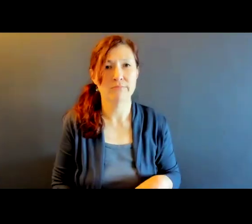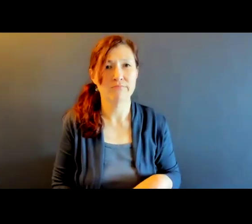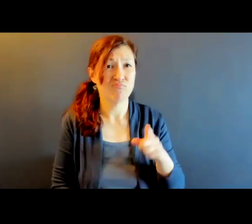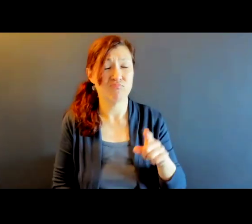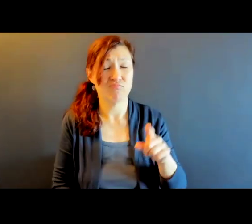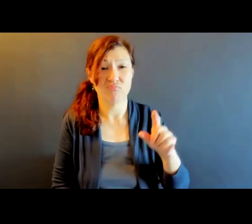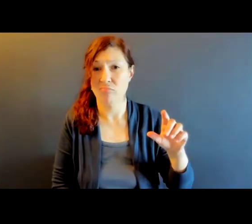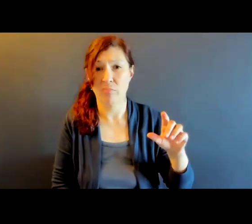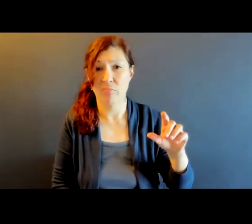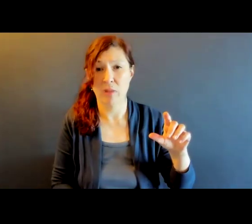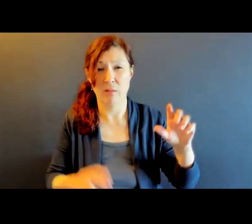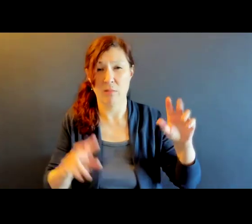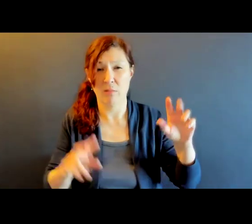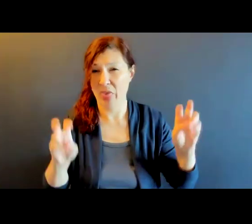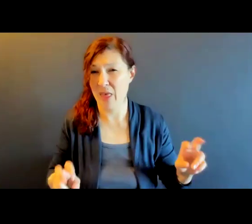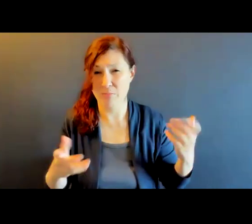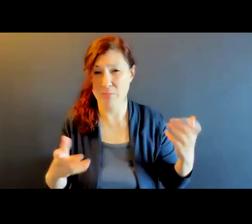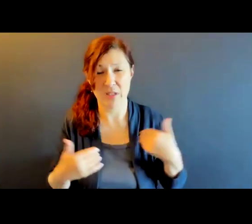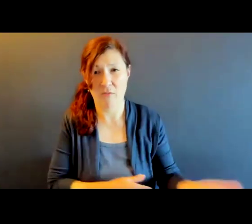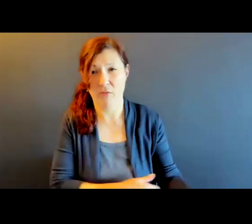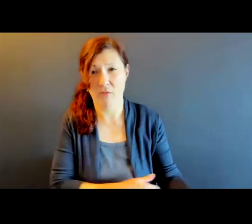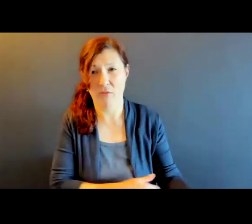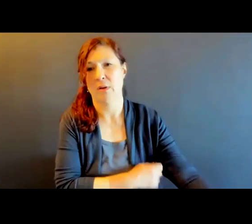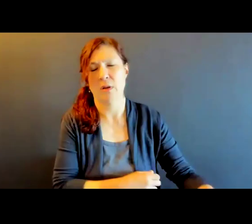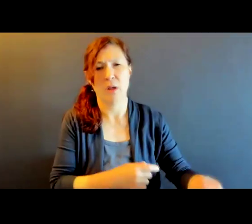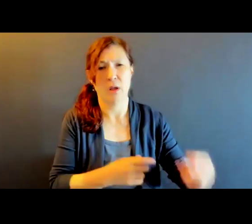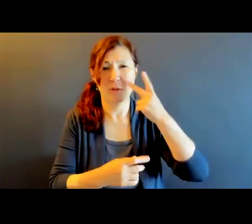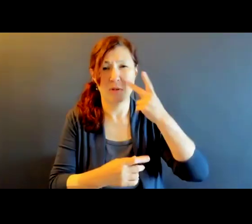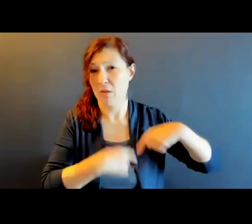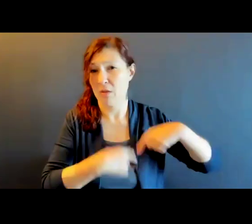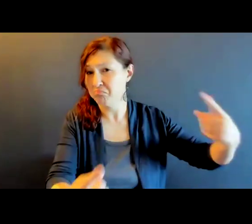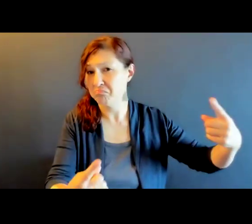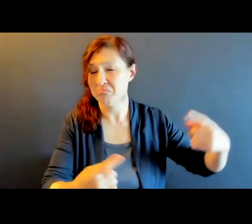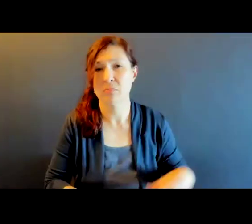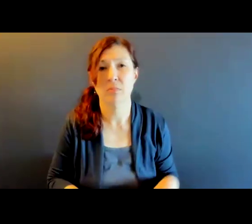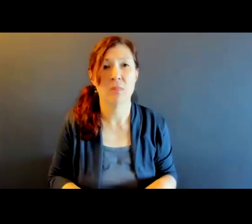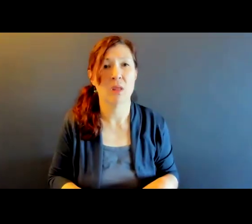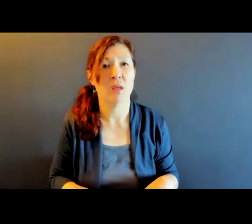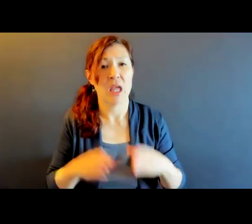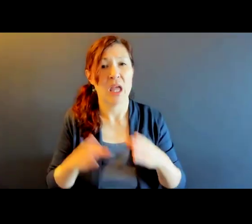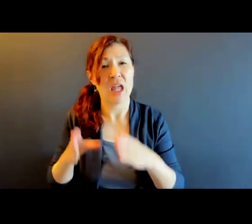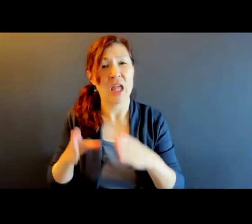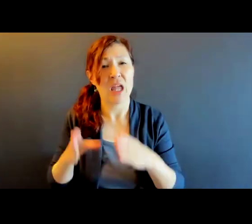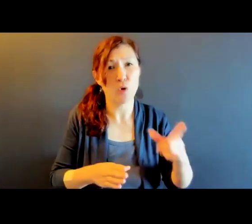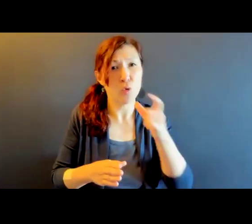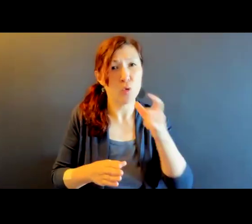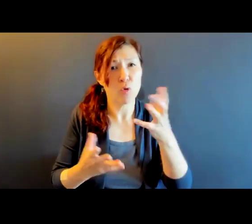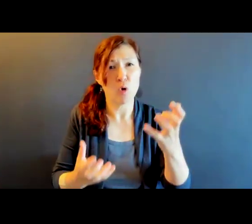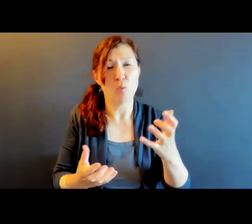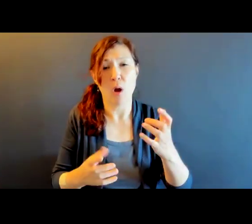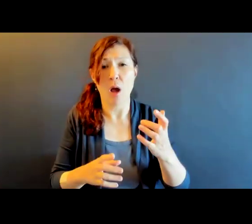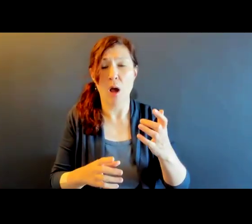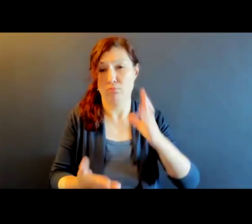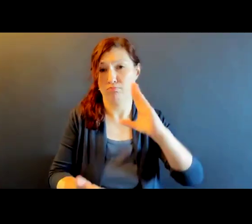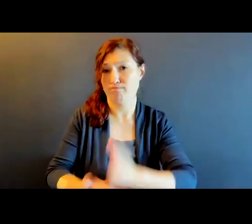far in the engagement that has been done. So individuals who are in support of eliminating the school-based